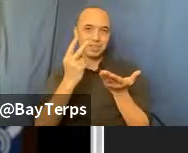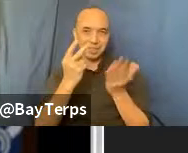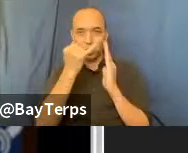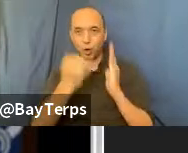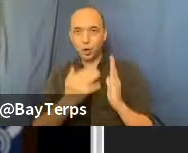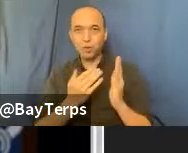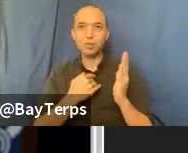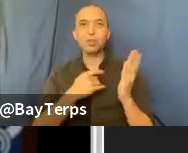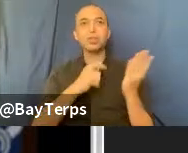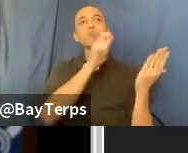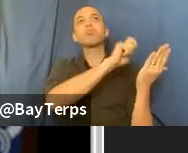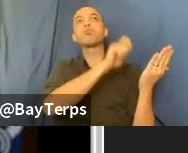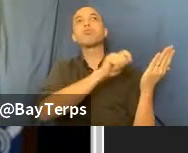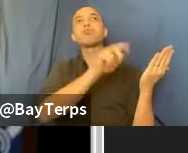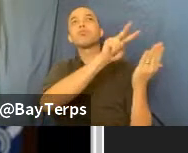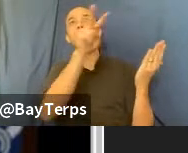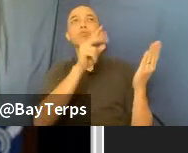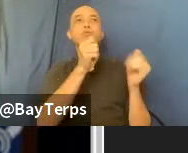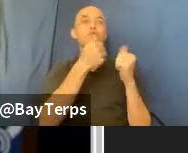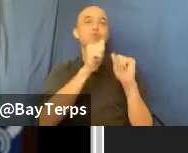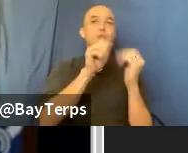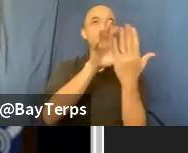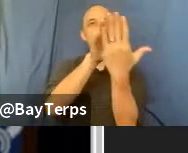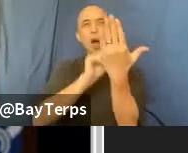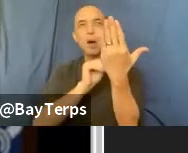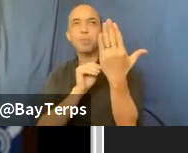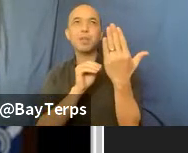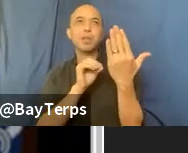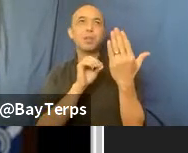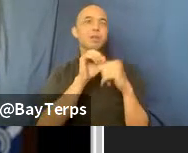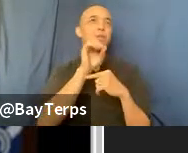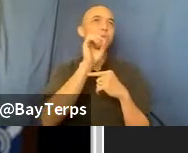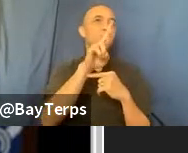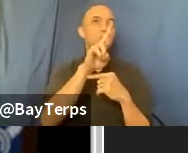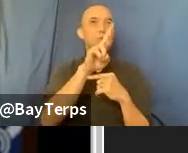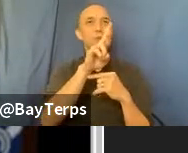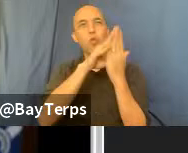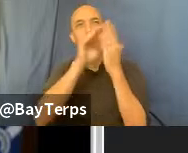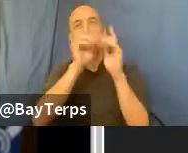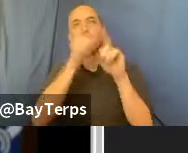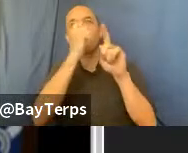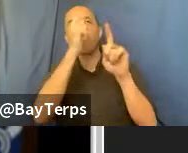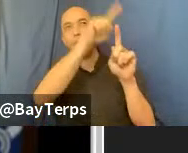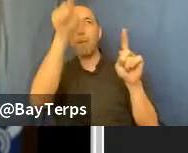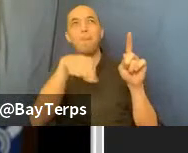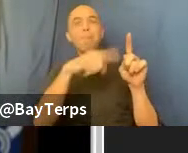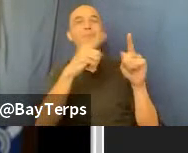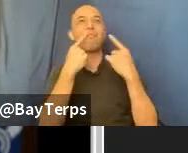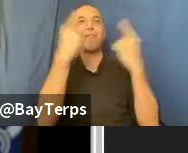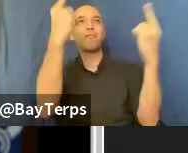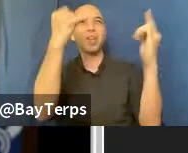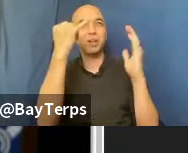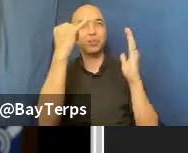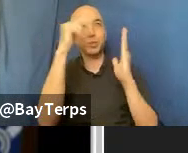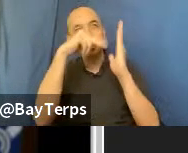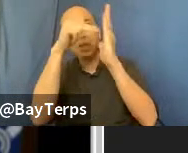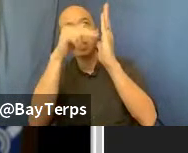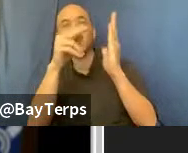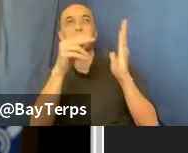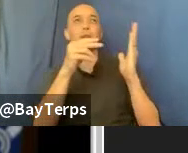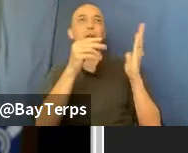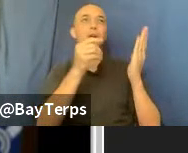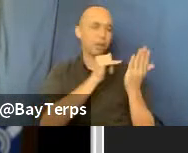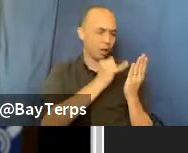all the subtleties of a favorite painting. We like to try and reinterpret our favorites in